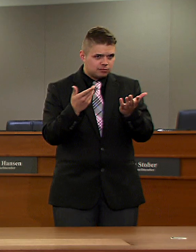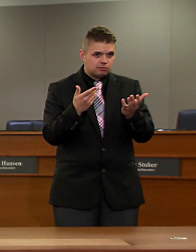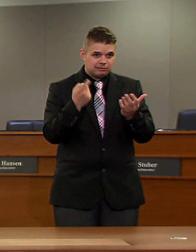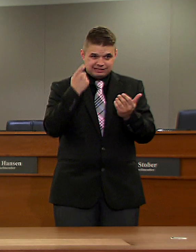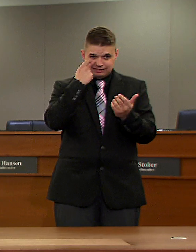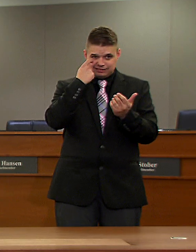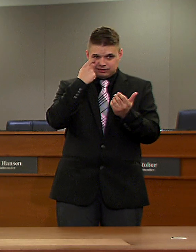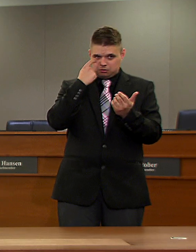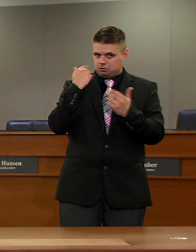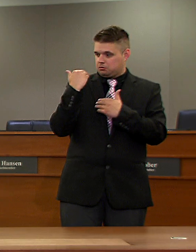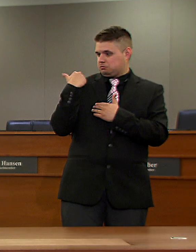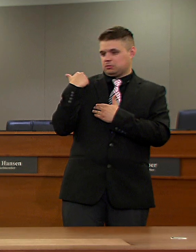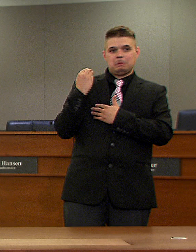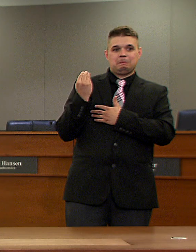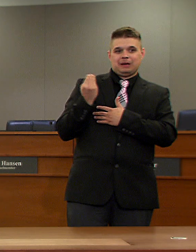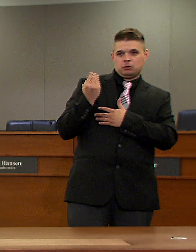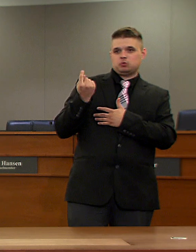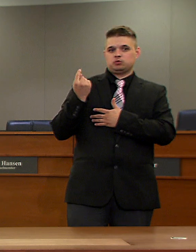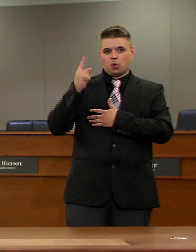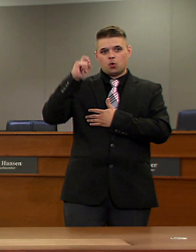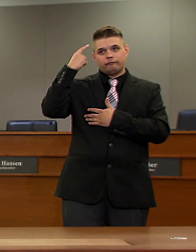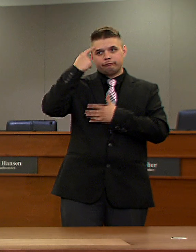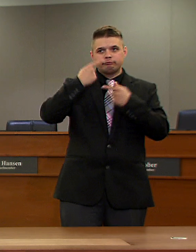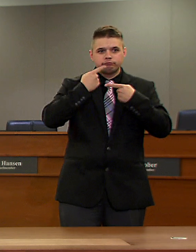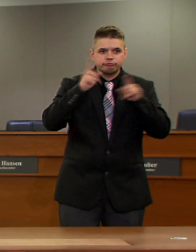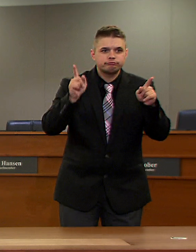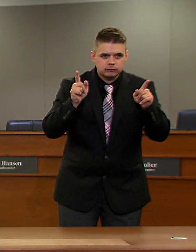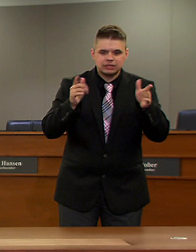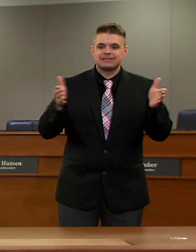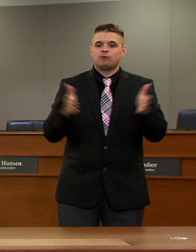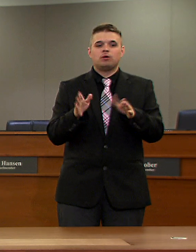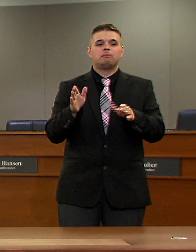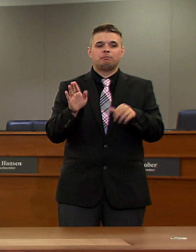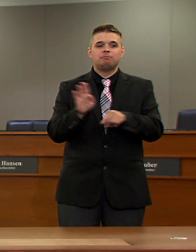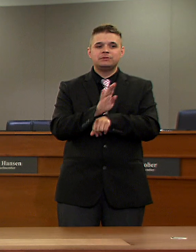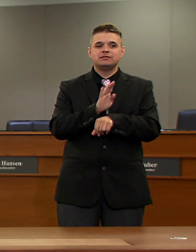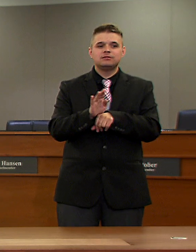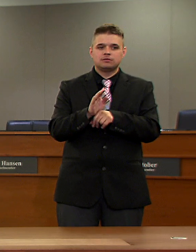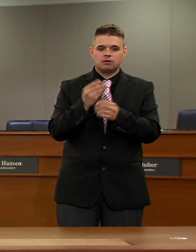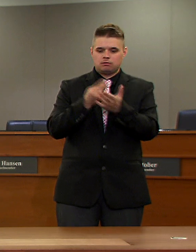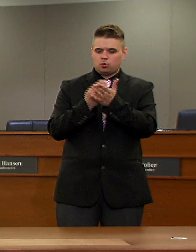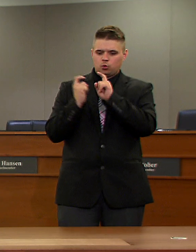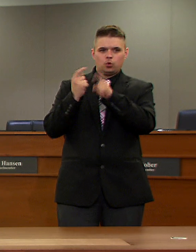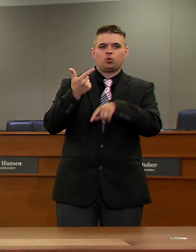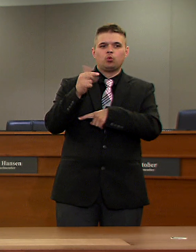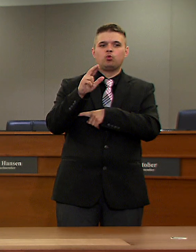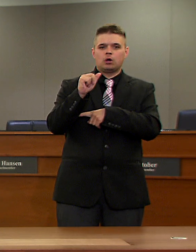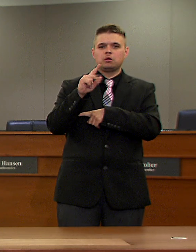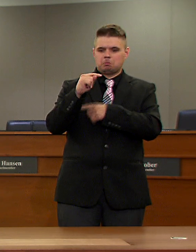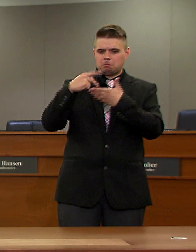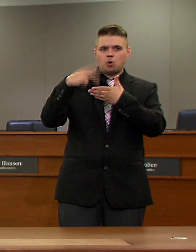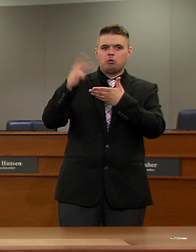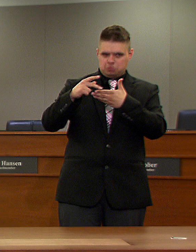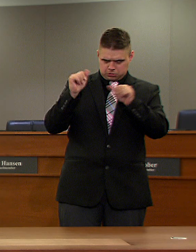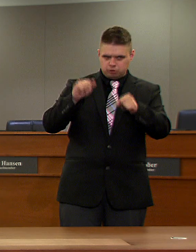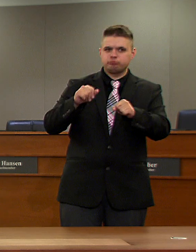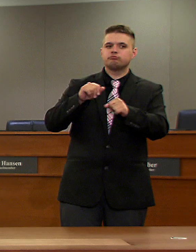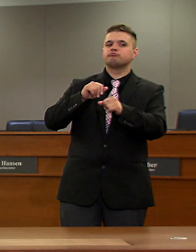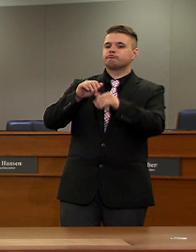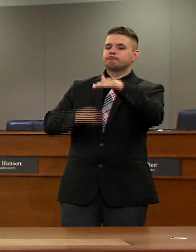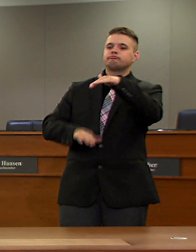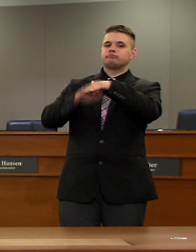new small business emergency grant program that provided up to $10,000 to